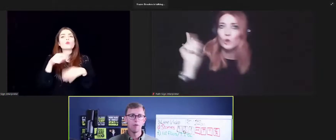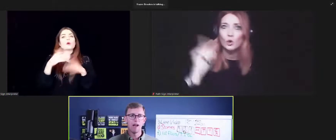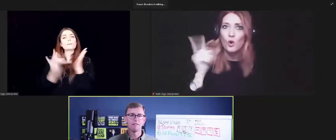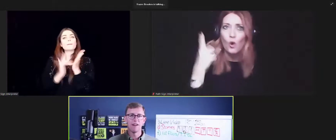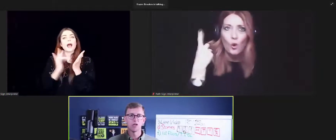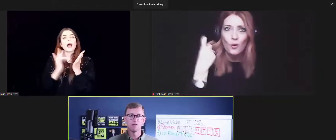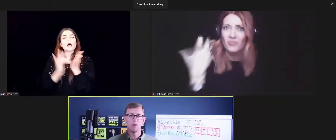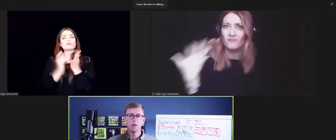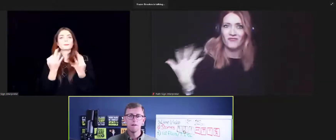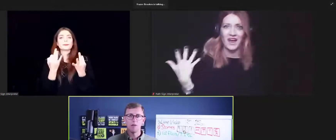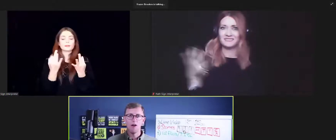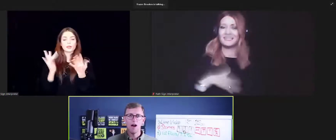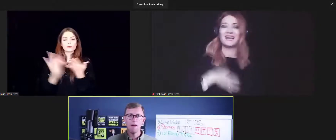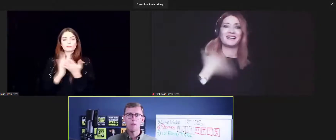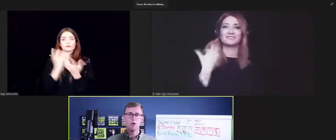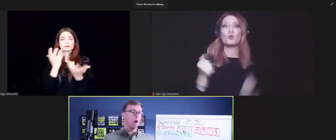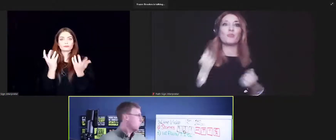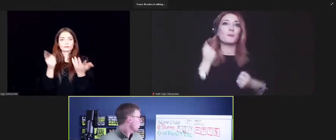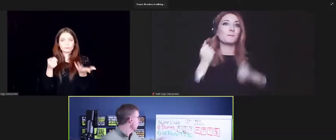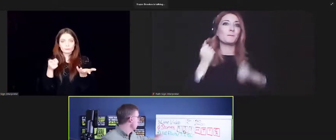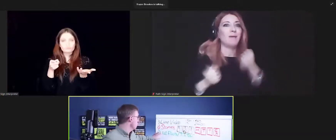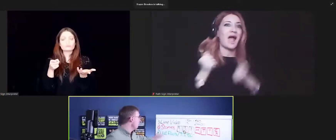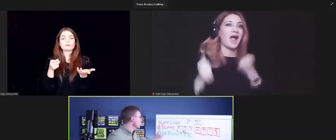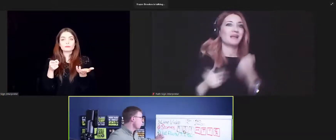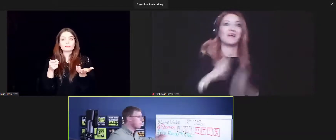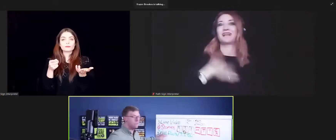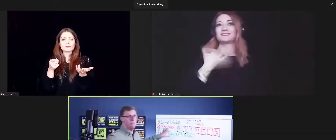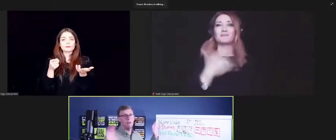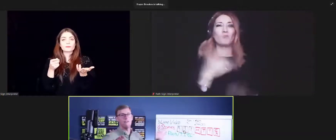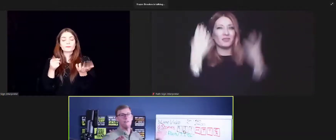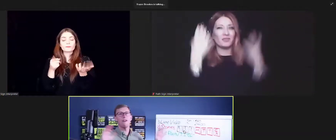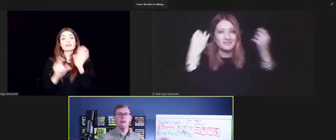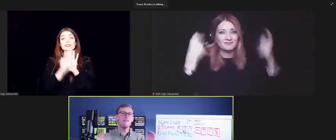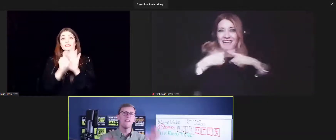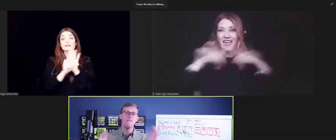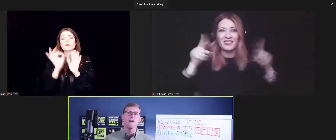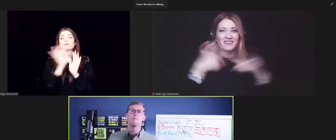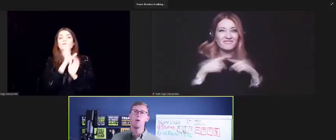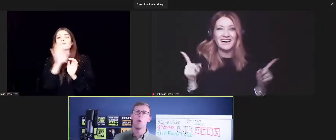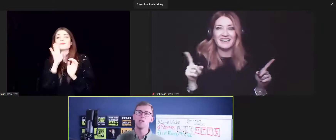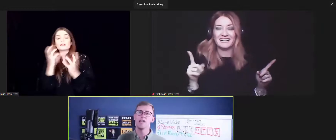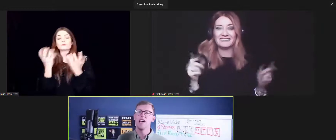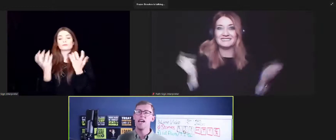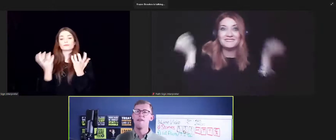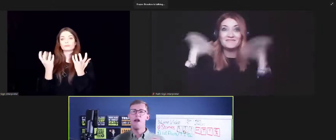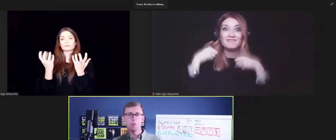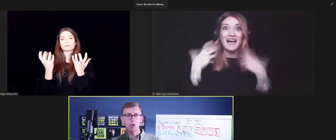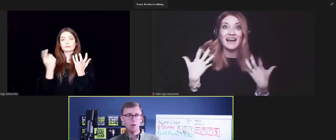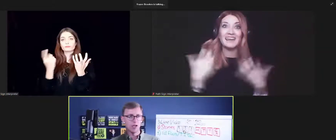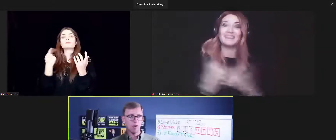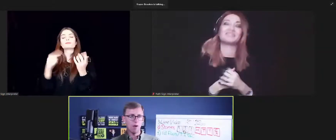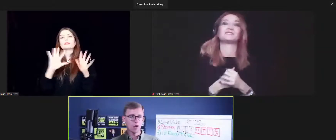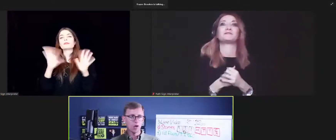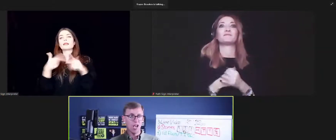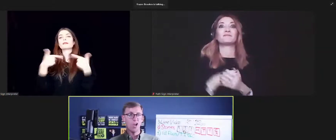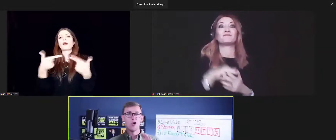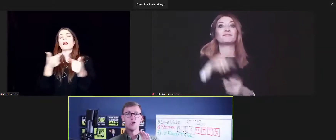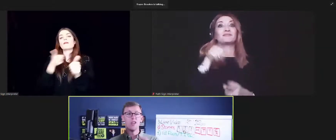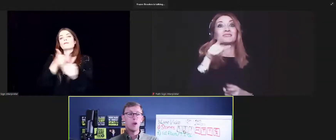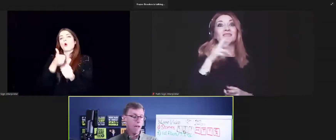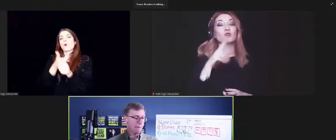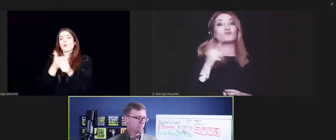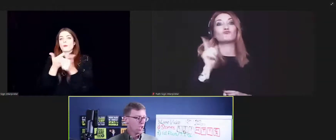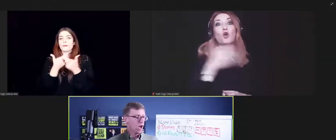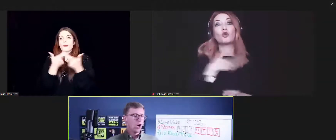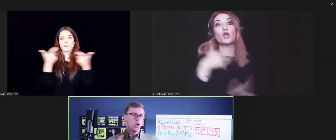becoming raving fans of you. All right. So I'm not going to talk too much about this one, but it's very, very, very, very, very important. If you're able to do Instagram Reels, do